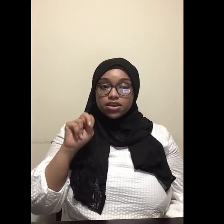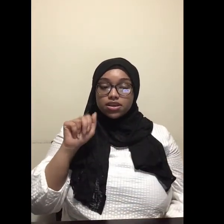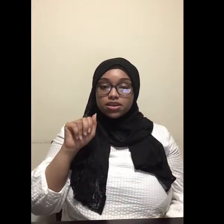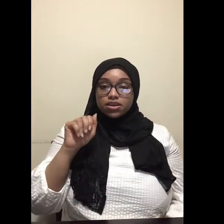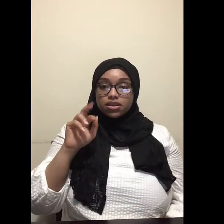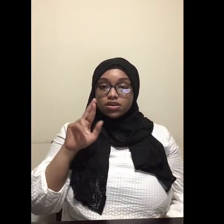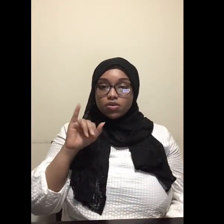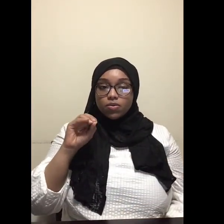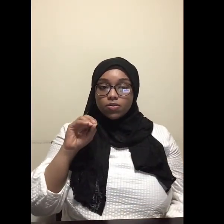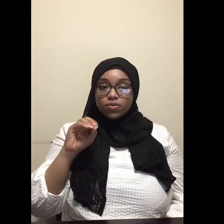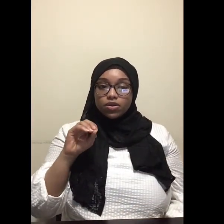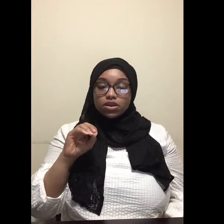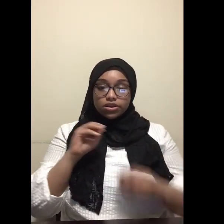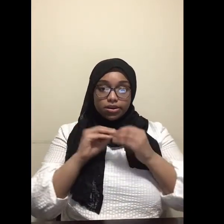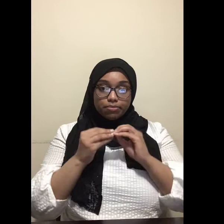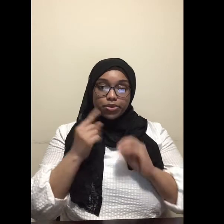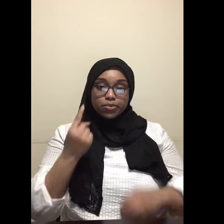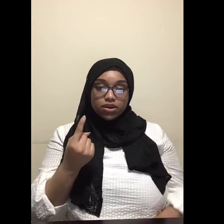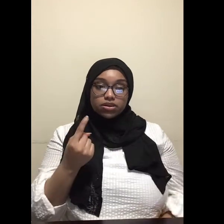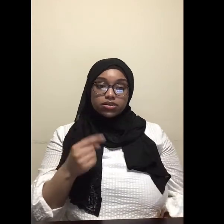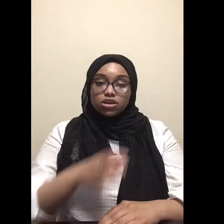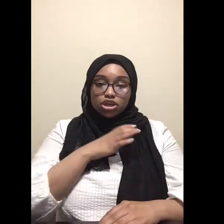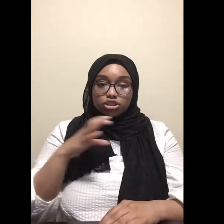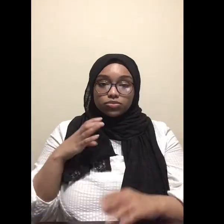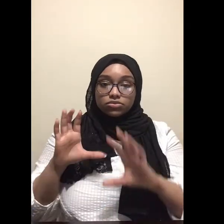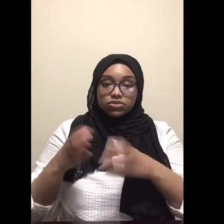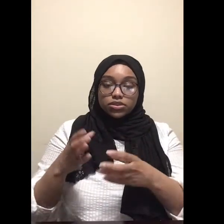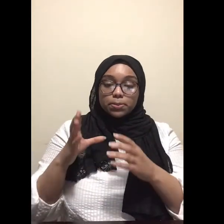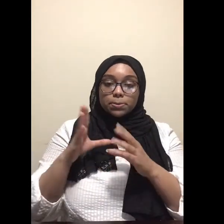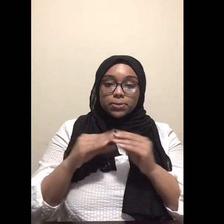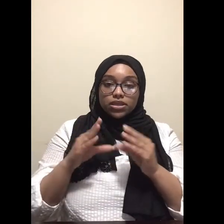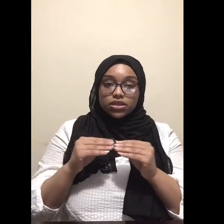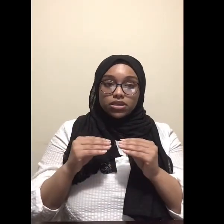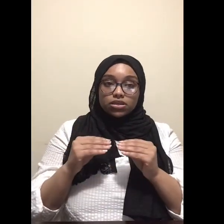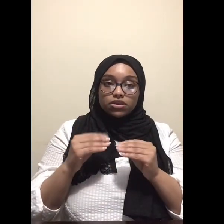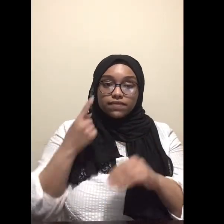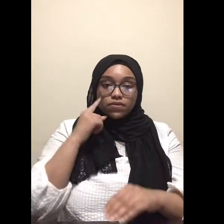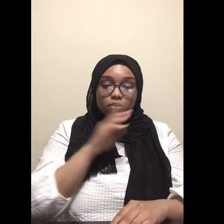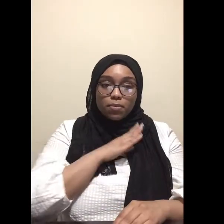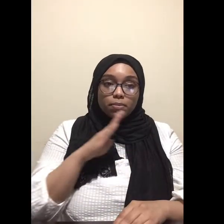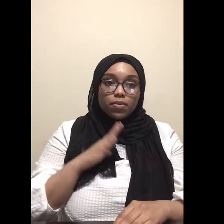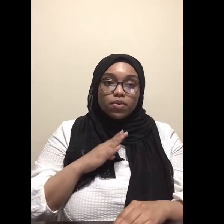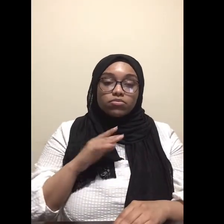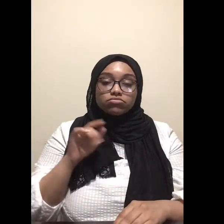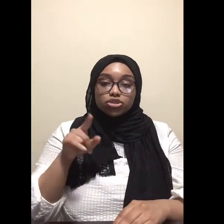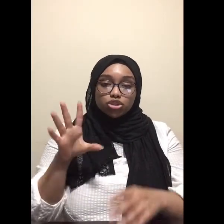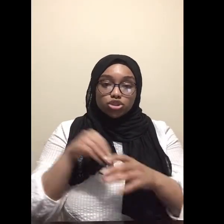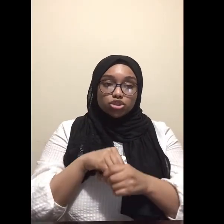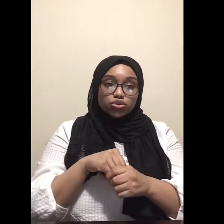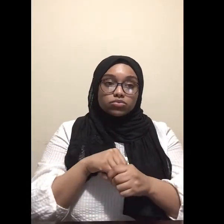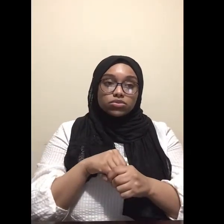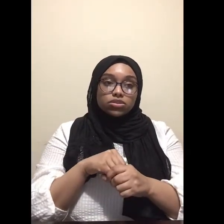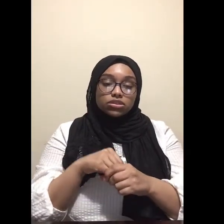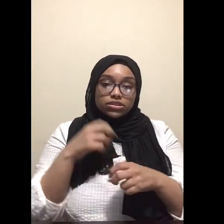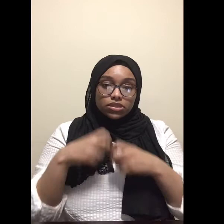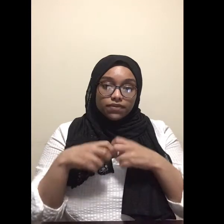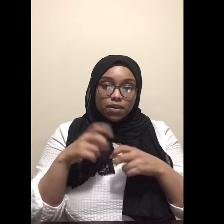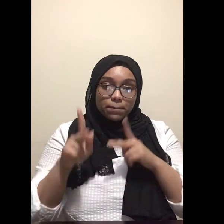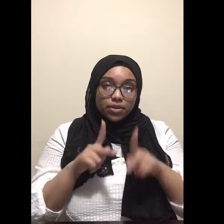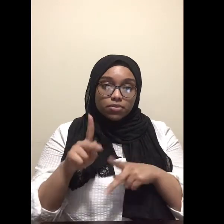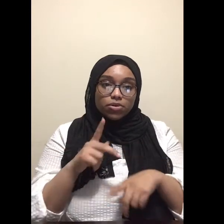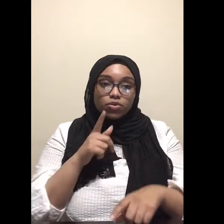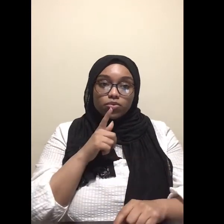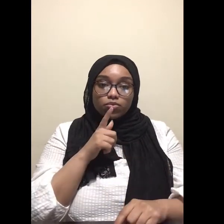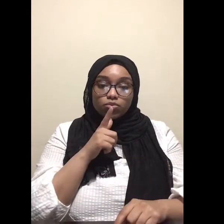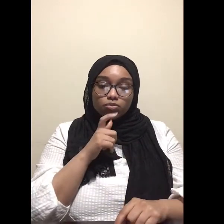general when you are working with other people or volunteering with other people. So, here we go. Difficult